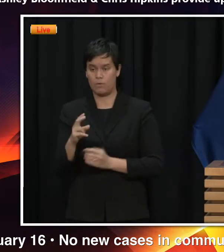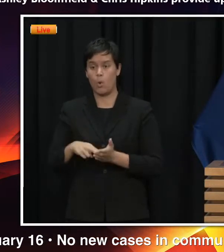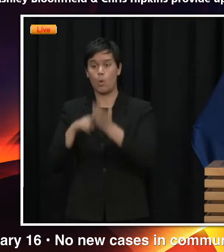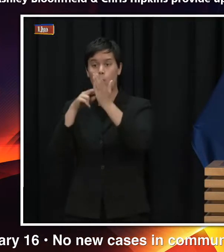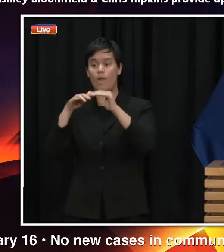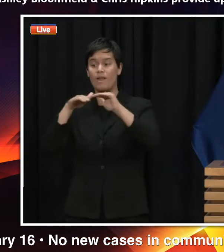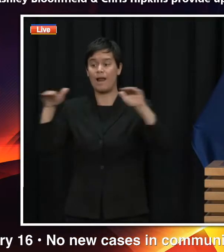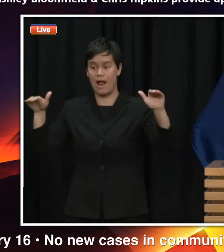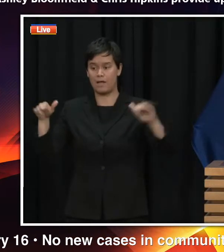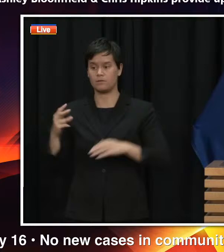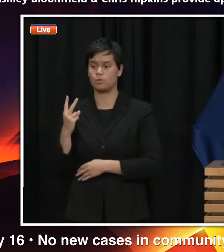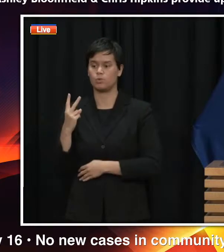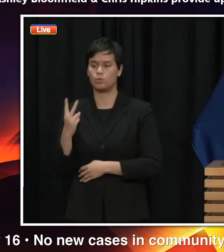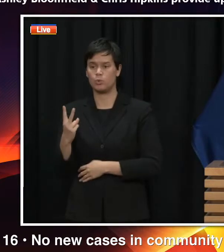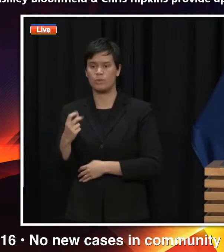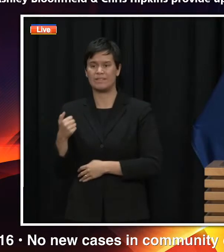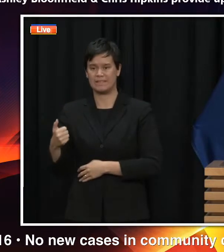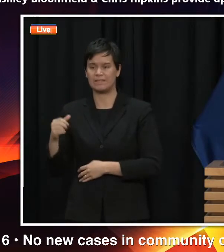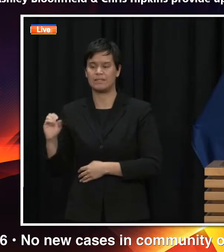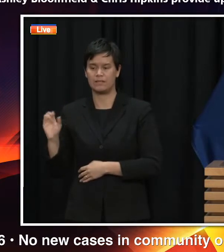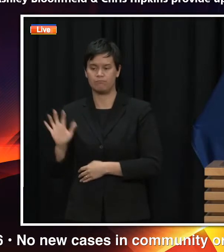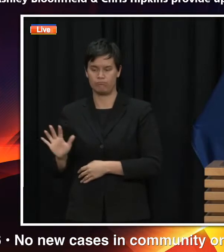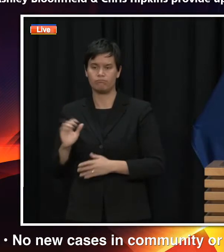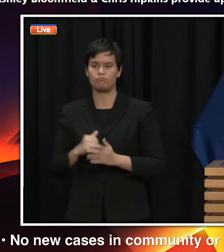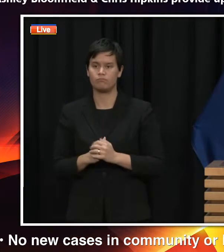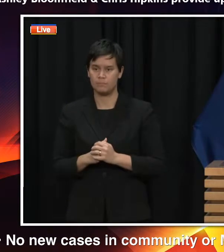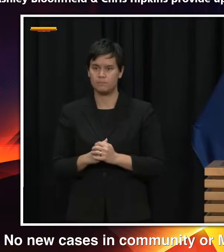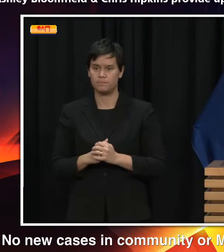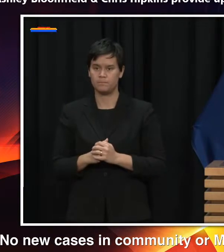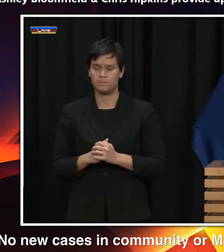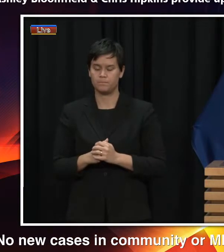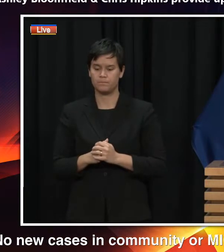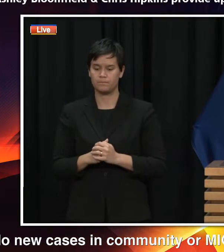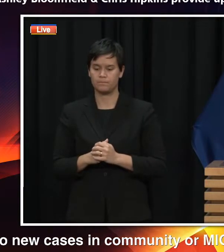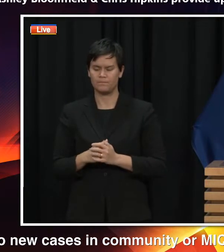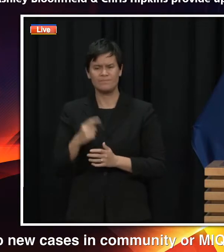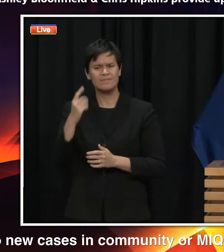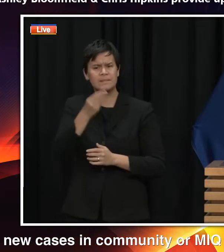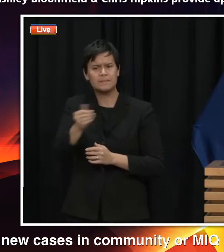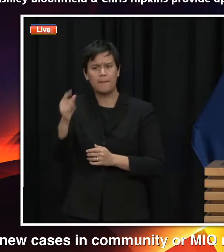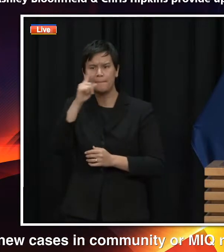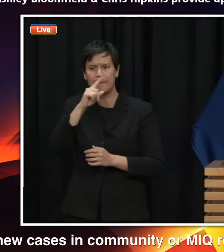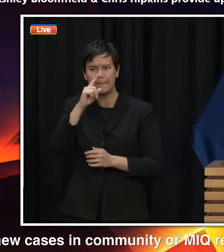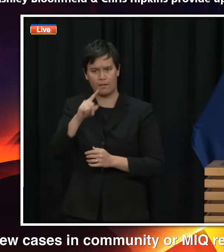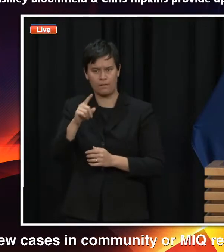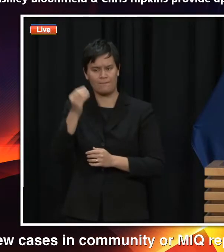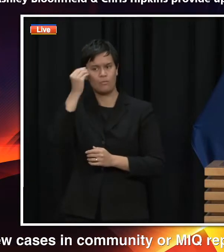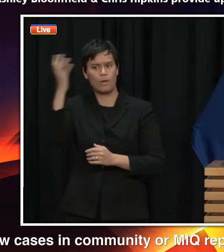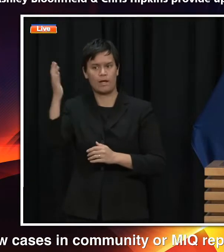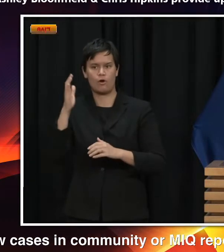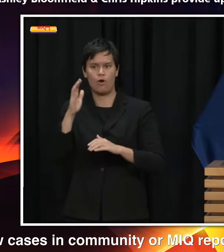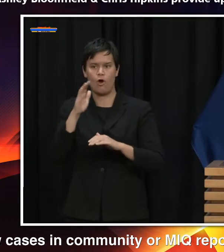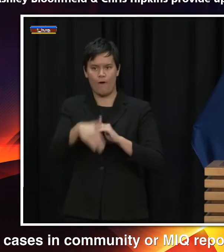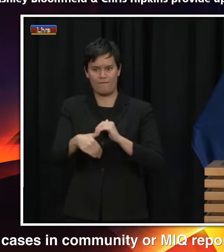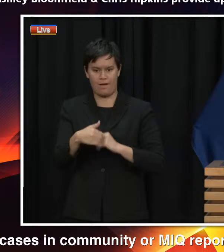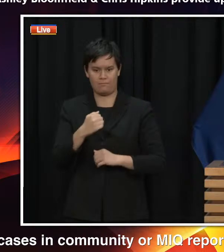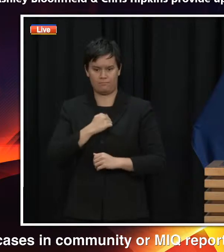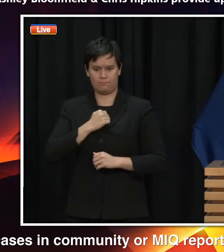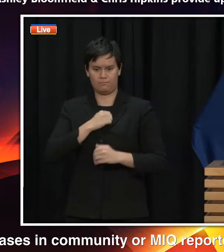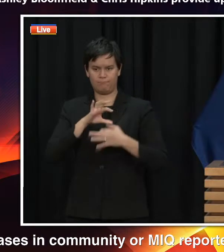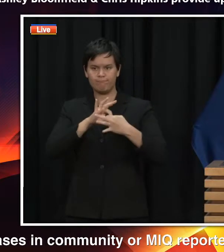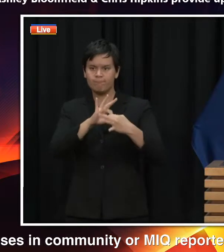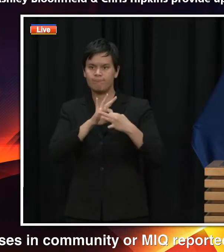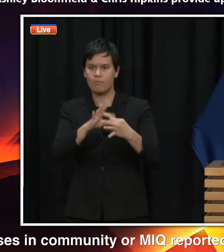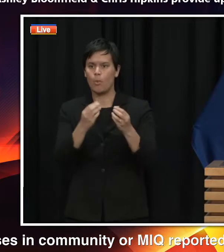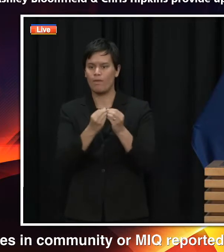Northland. One crucial but sometimes overlooked piece of work is our ongoing cooperation with ESR around